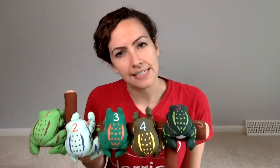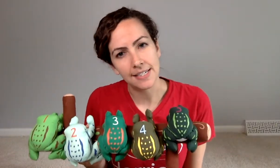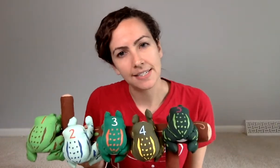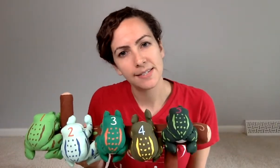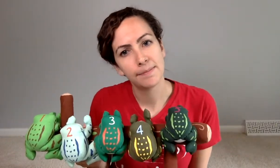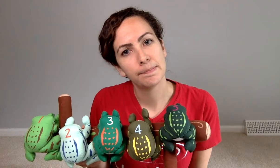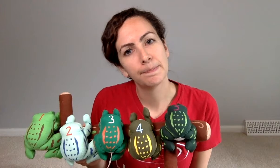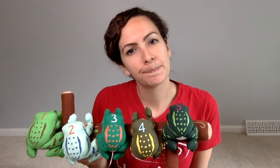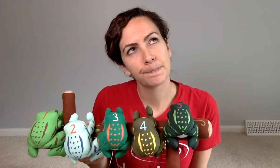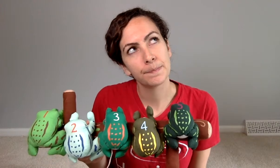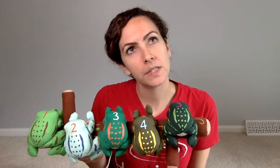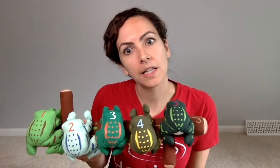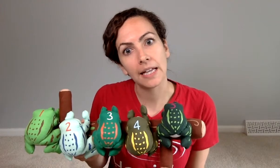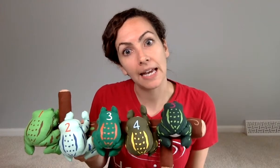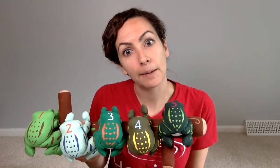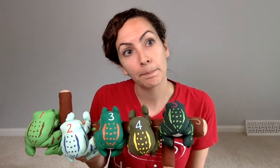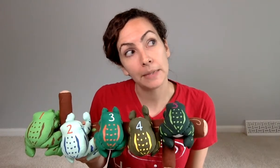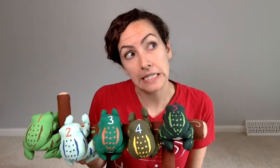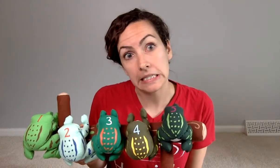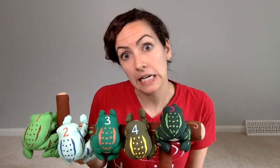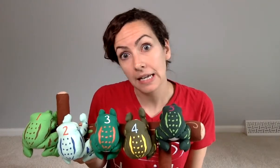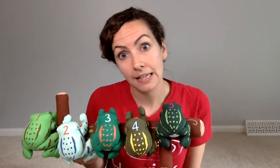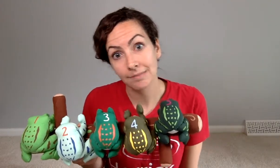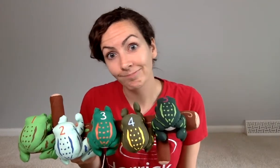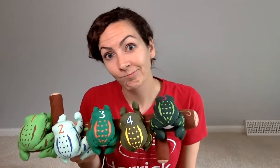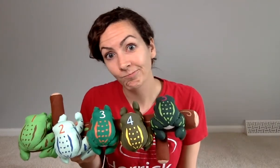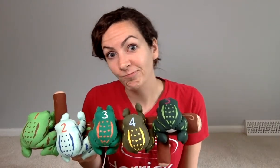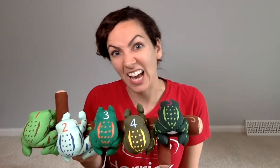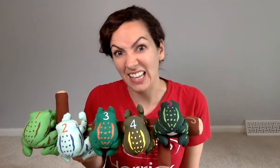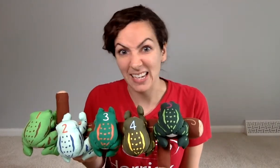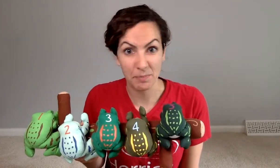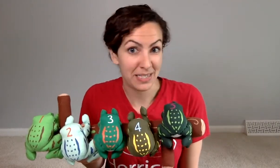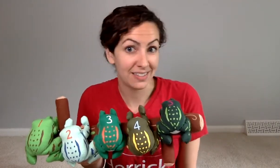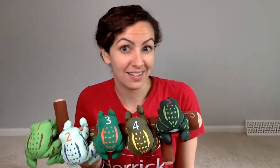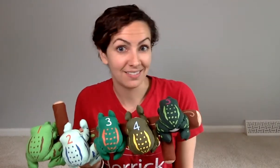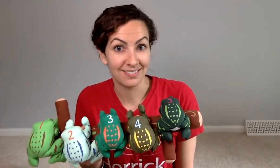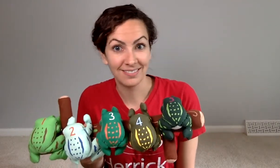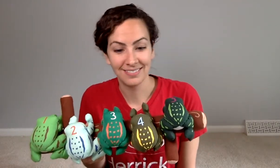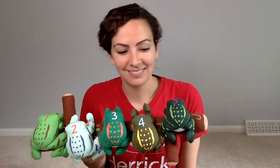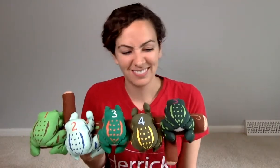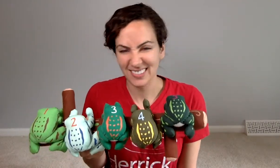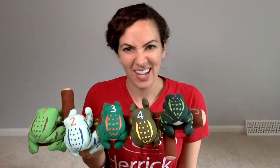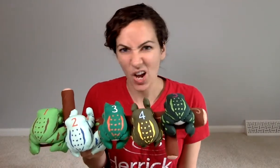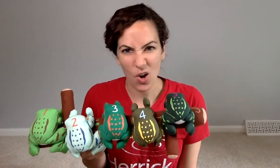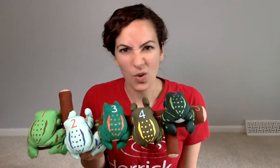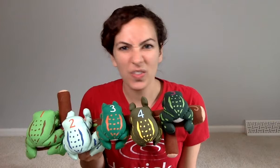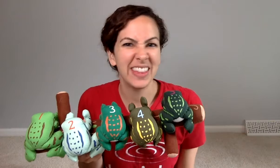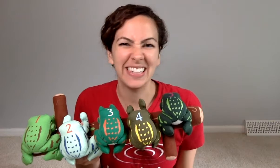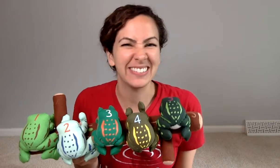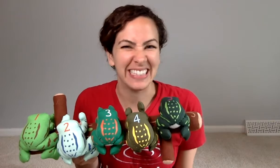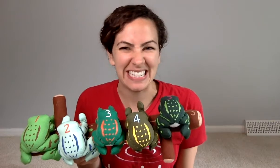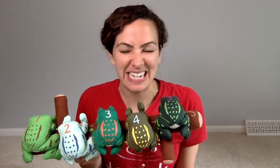eat? Do they like pizza? I like pizza. They don't like to eat